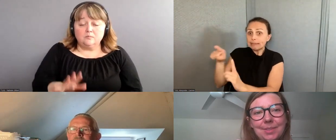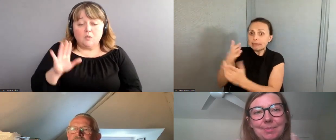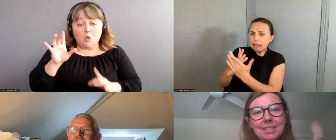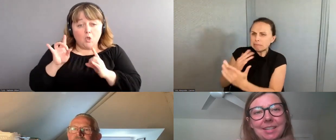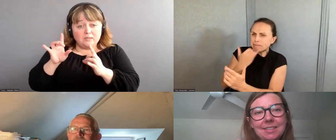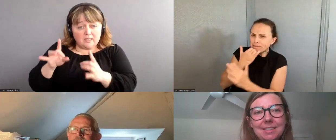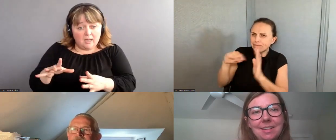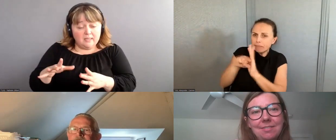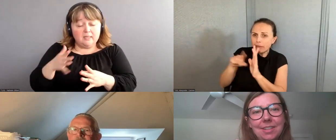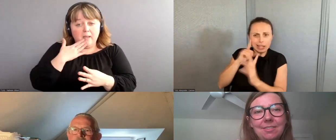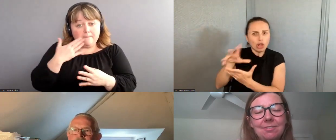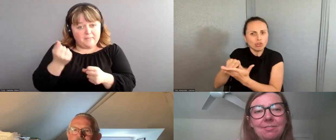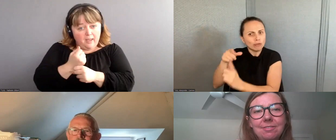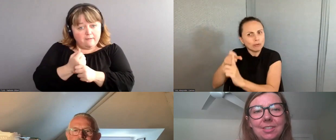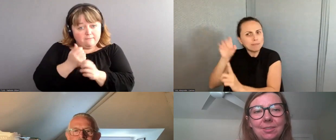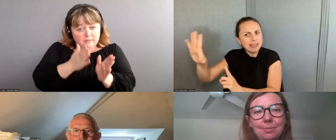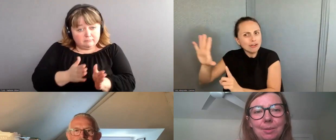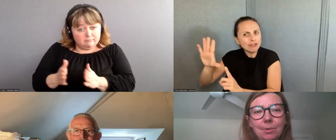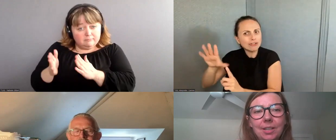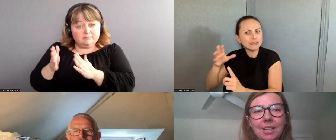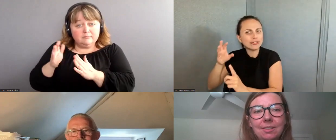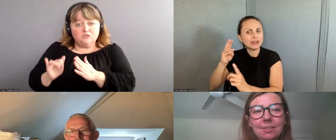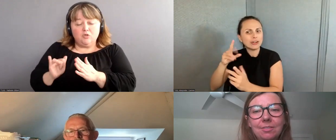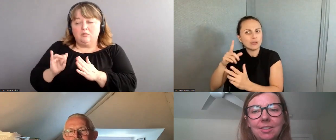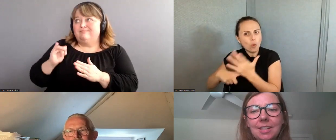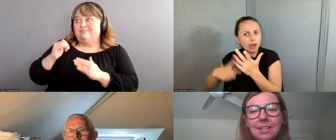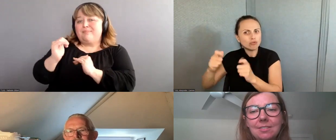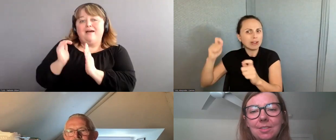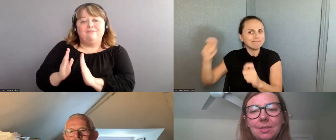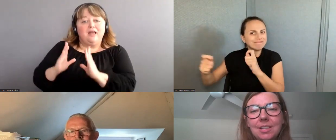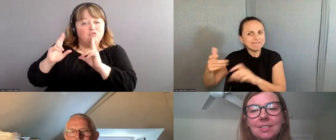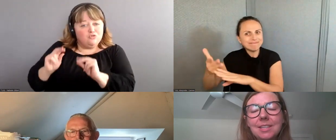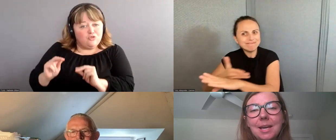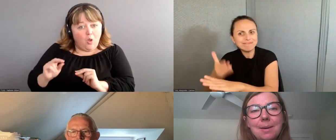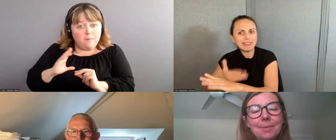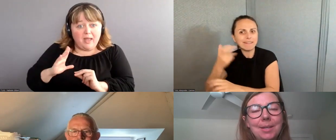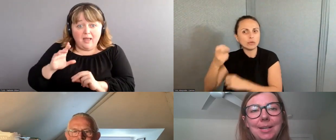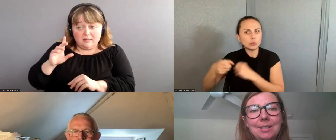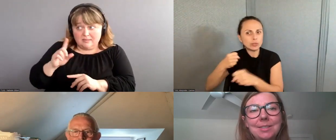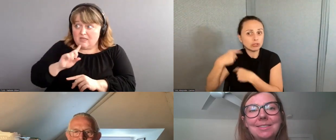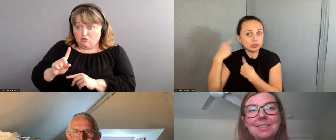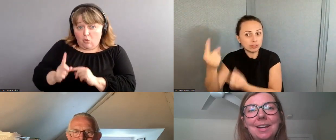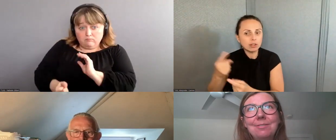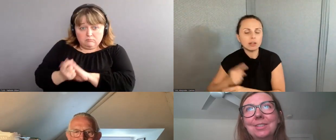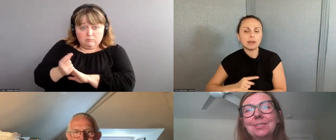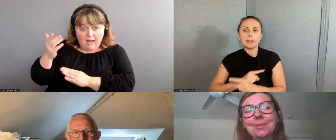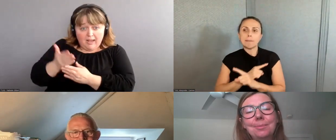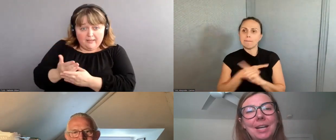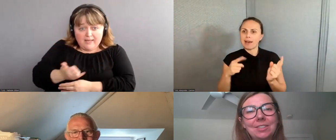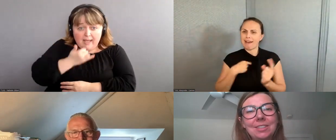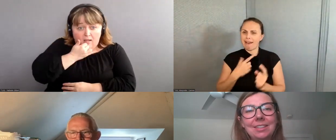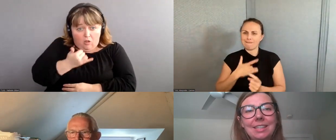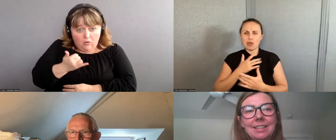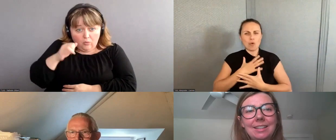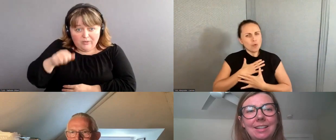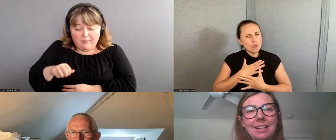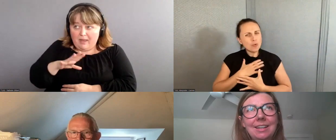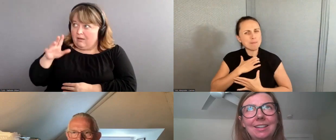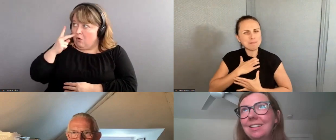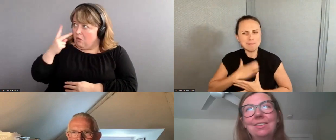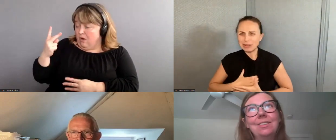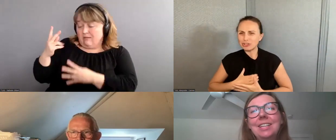from the mistakes that they've kind of, been working on over the last few years. But I feel so passionately